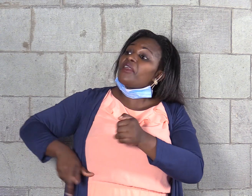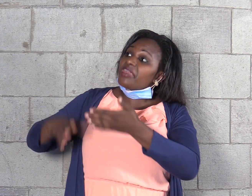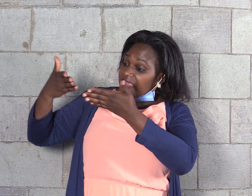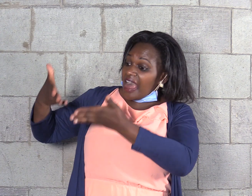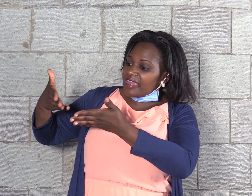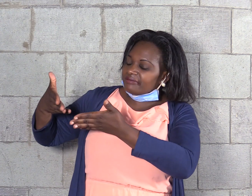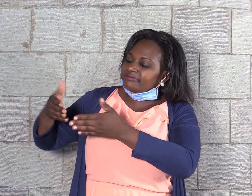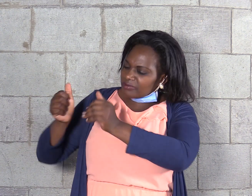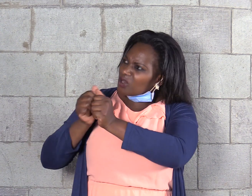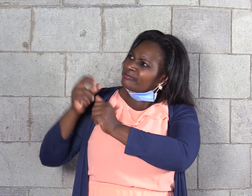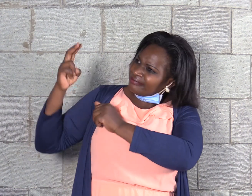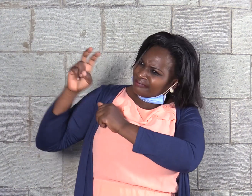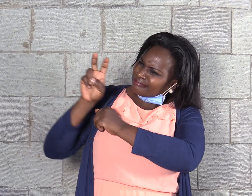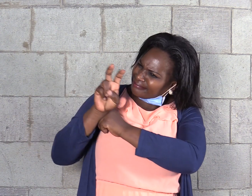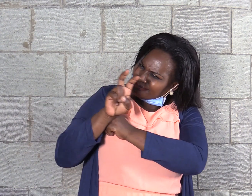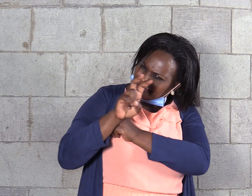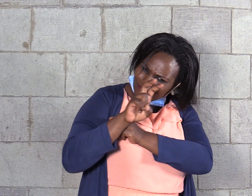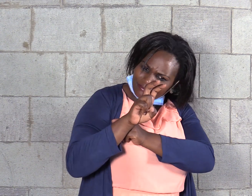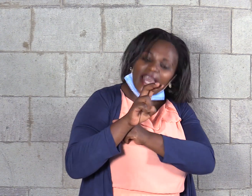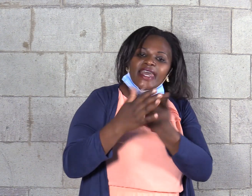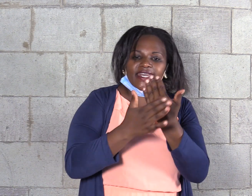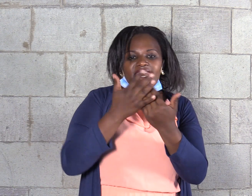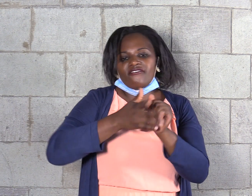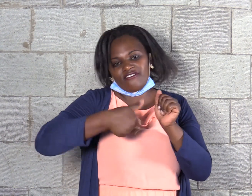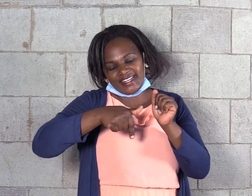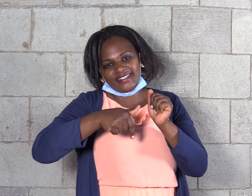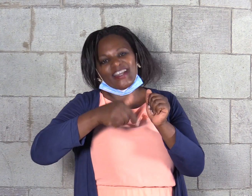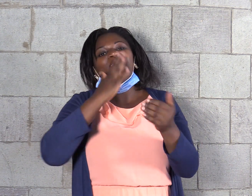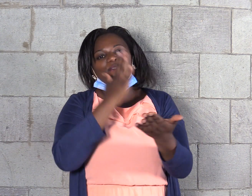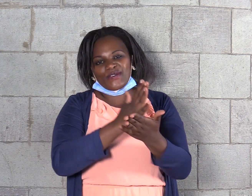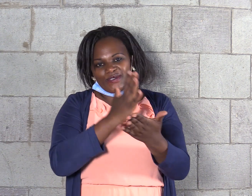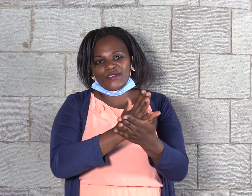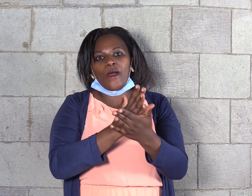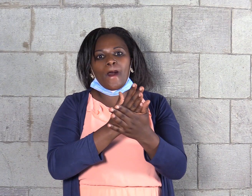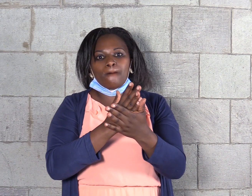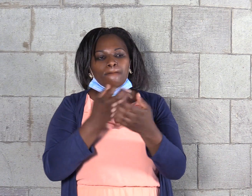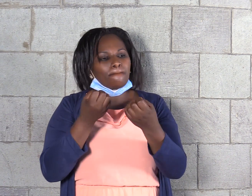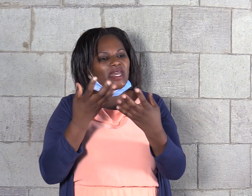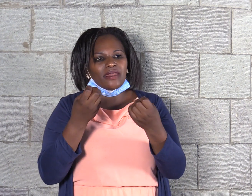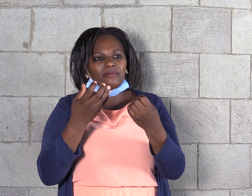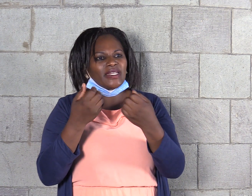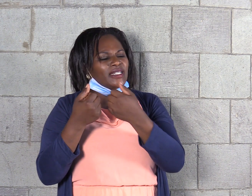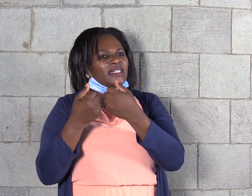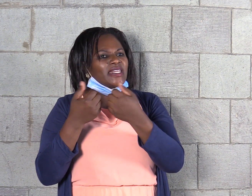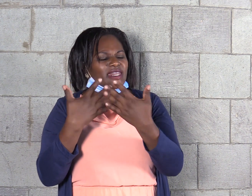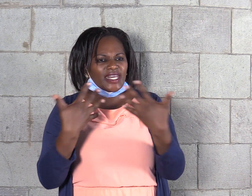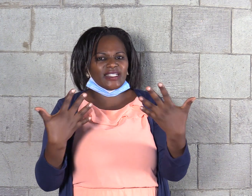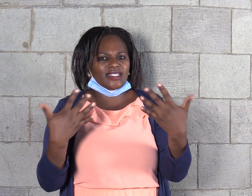there watching over us and taking care of us. Despite the many things, we've not heard of our deaf